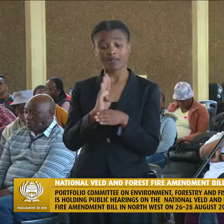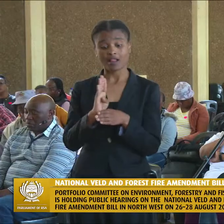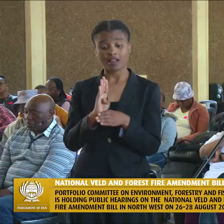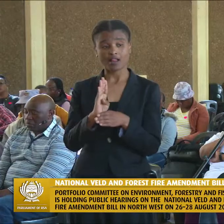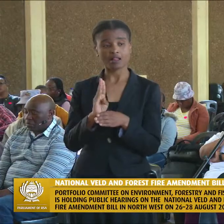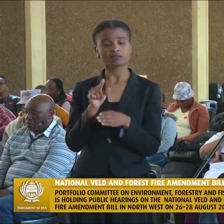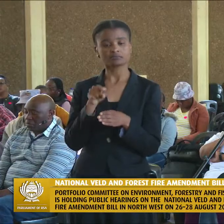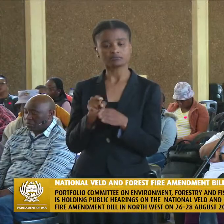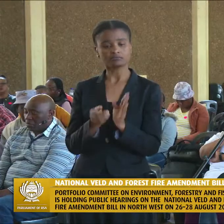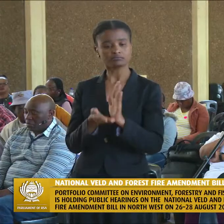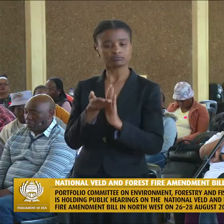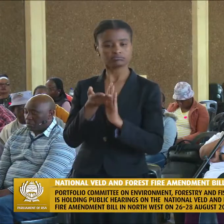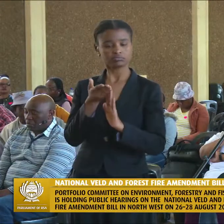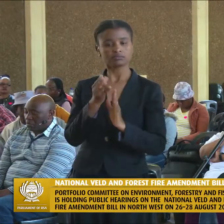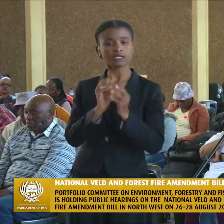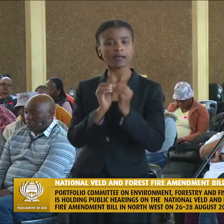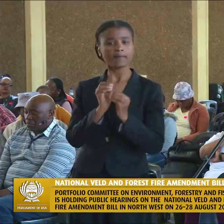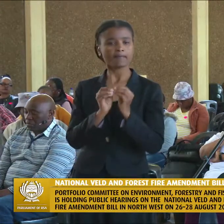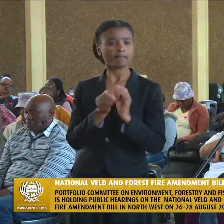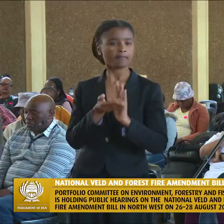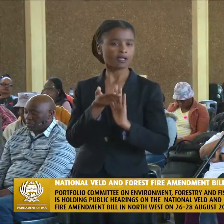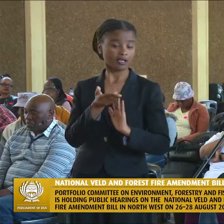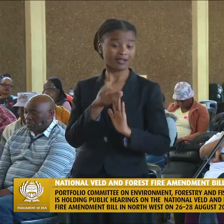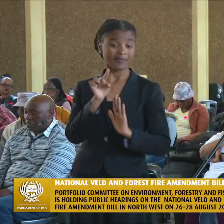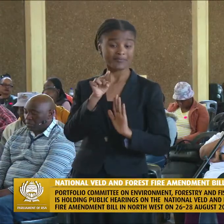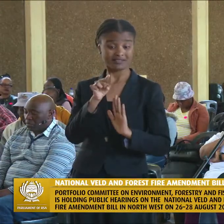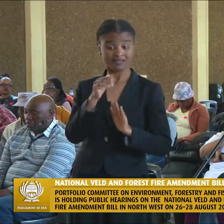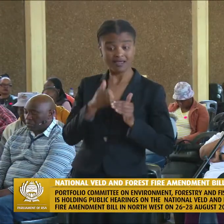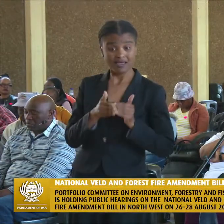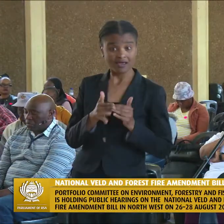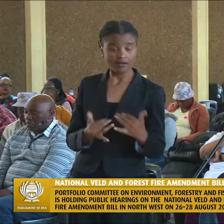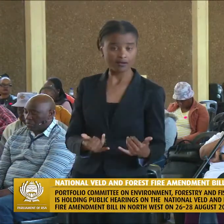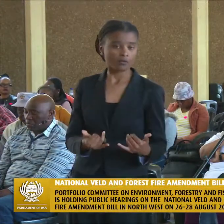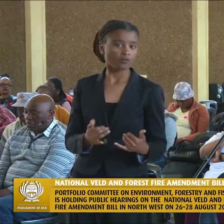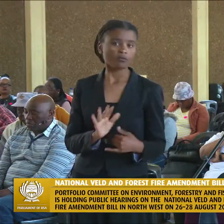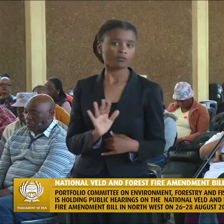this amendment mustn't just end as it is